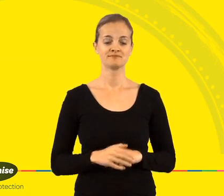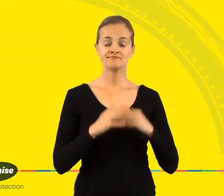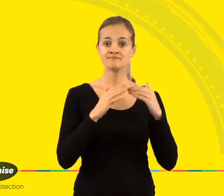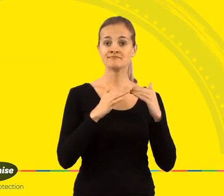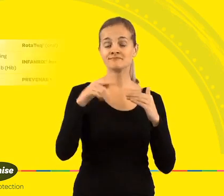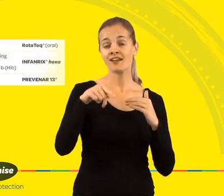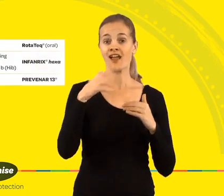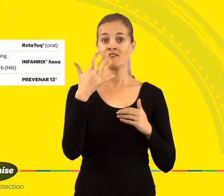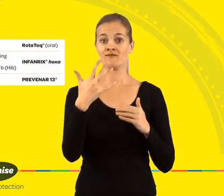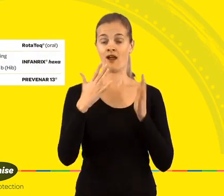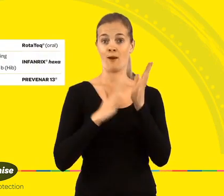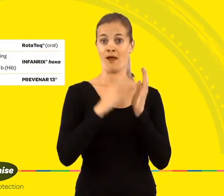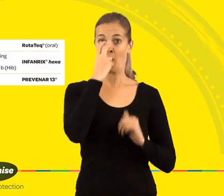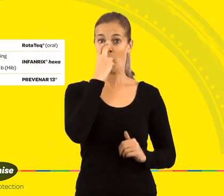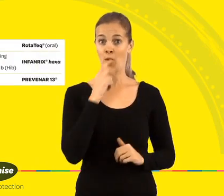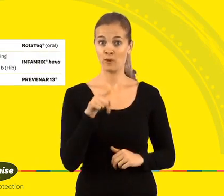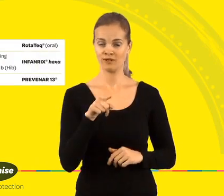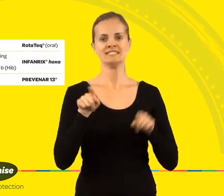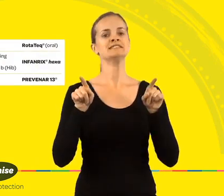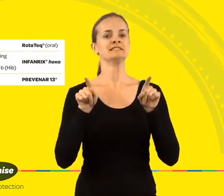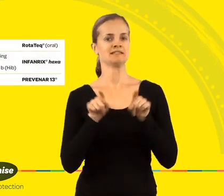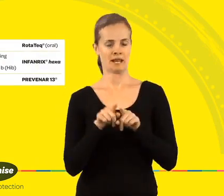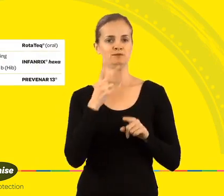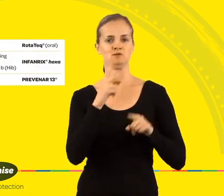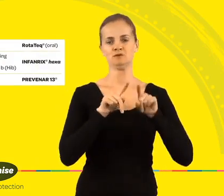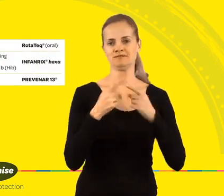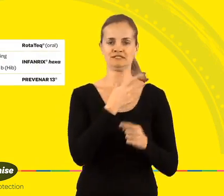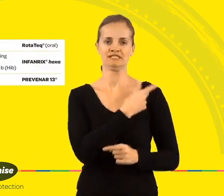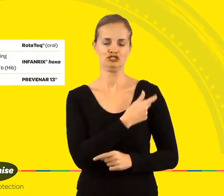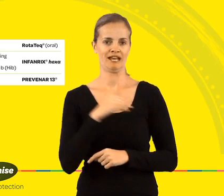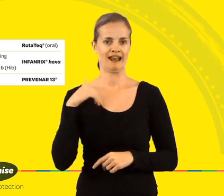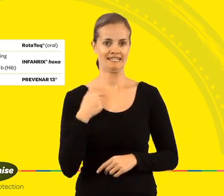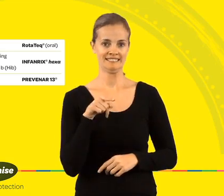At 5 months old, they require 2 more injections.